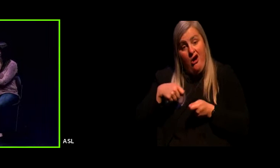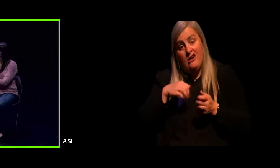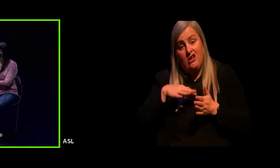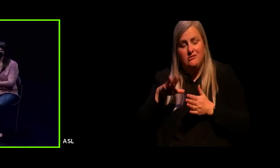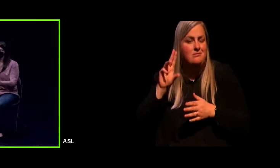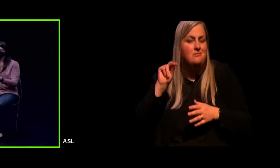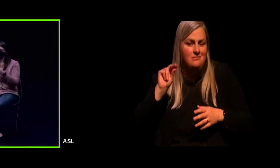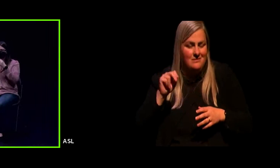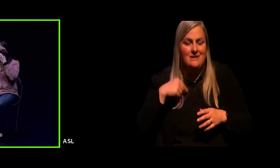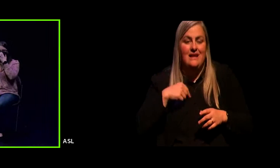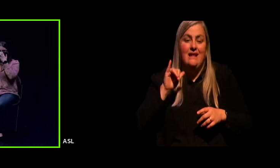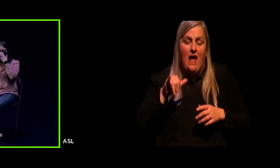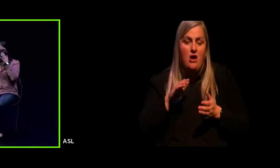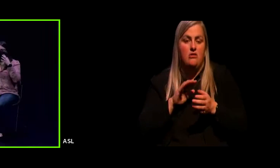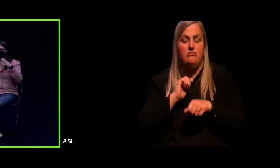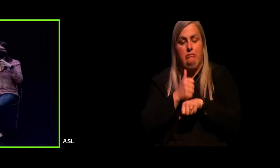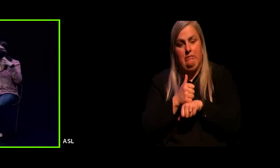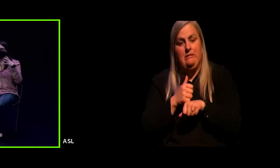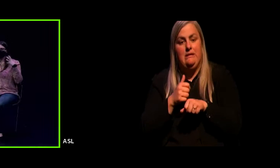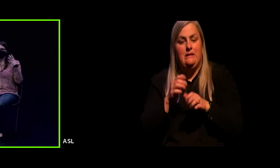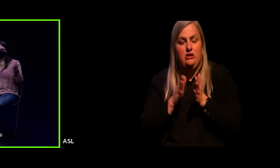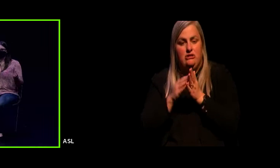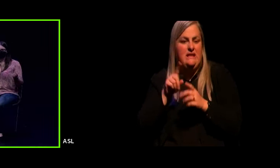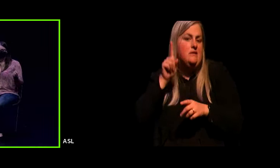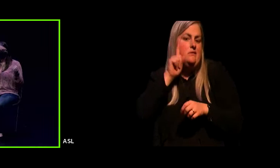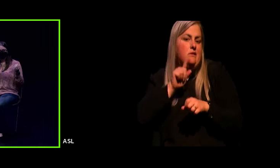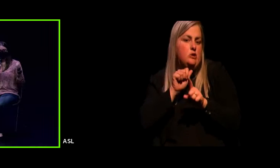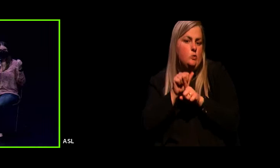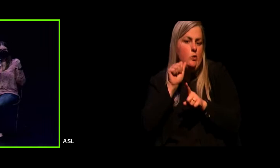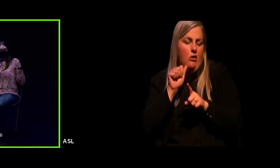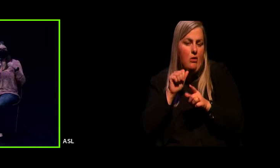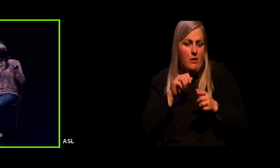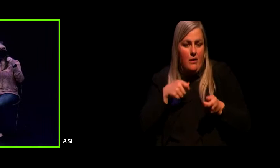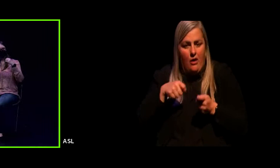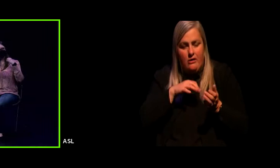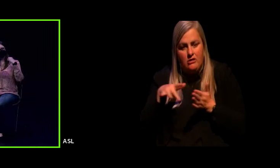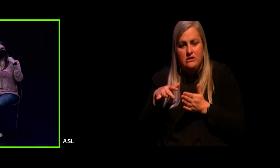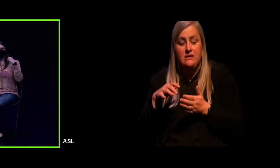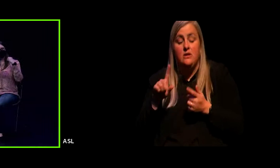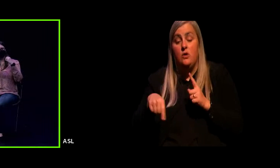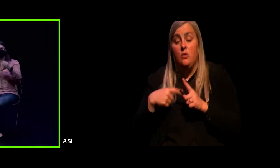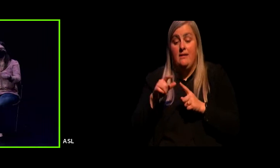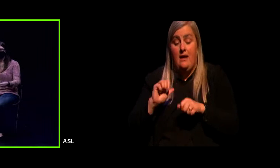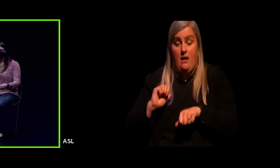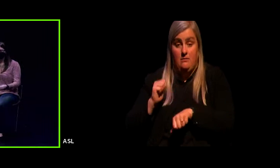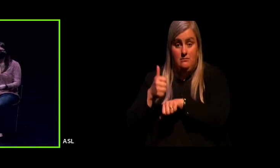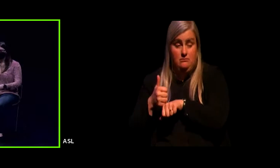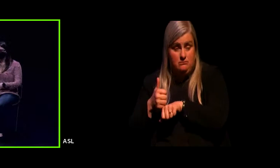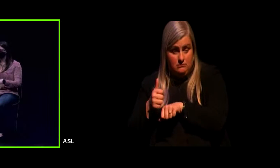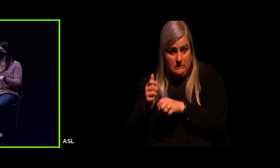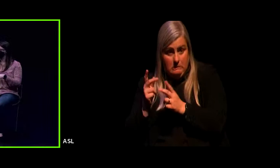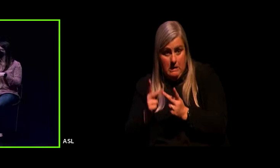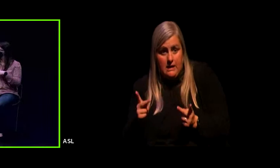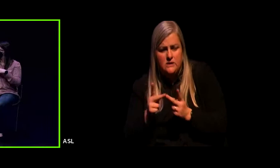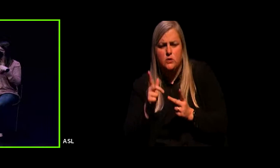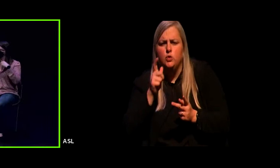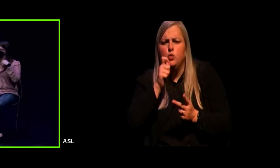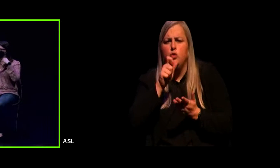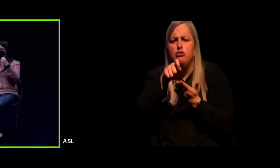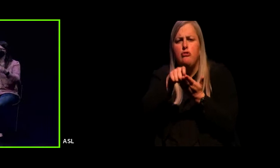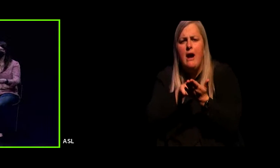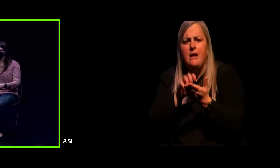applied in museums. When you think about when these belongings were put into these cases and who's actually writing the stories about these belongings,